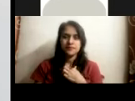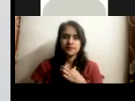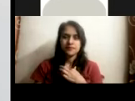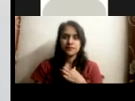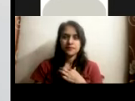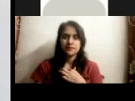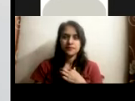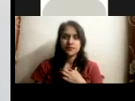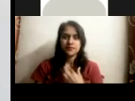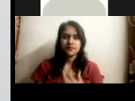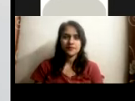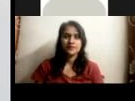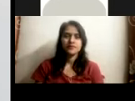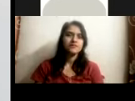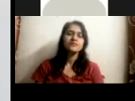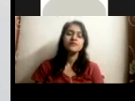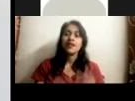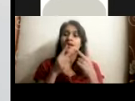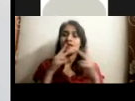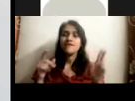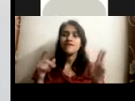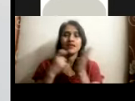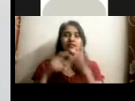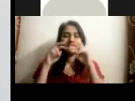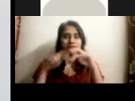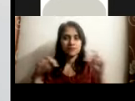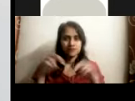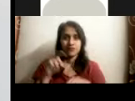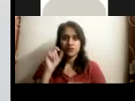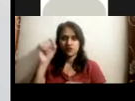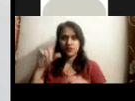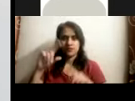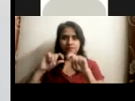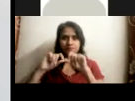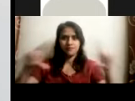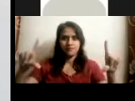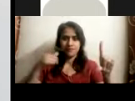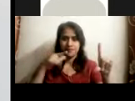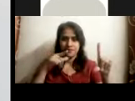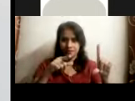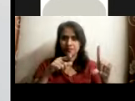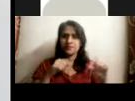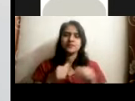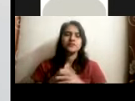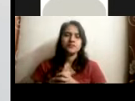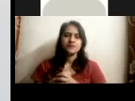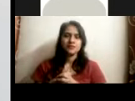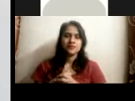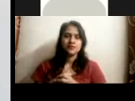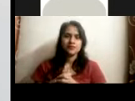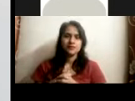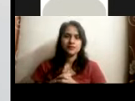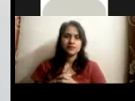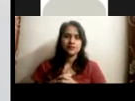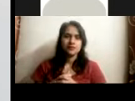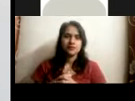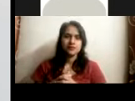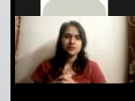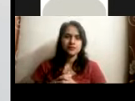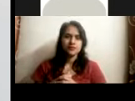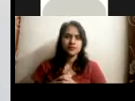So here are the types of research. This first slide, this one, is the criteria on